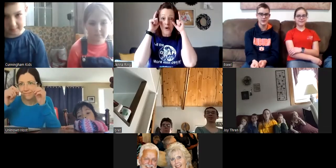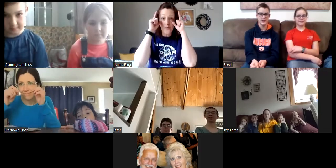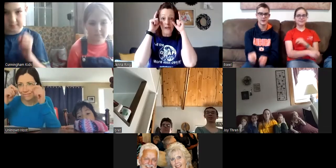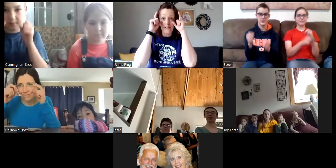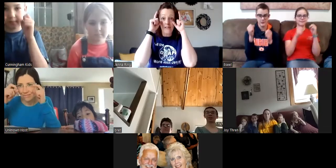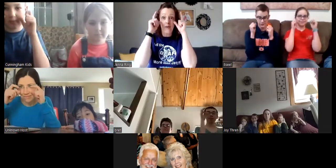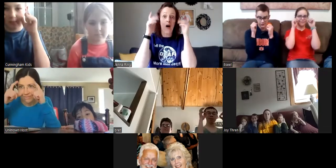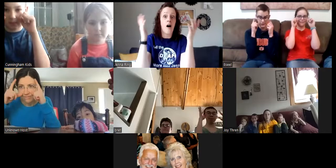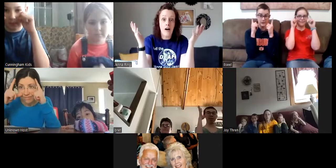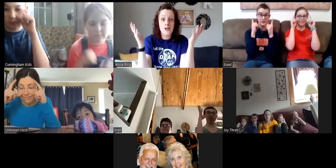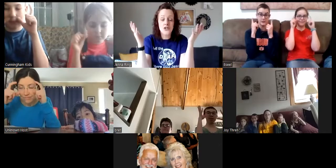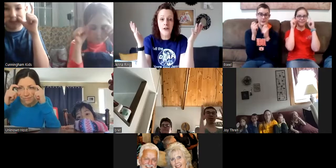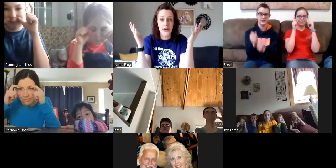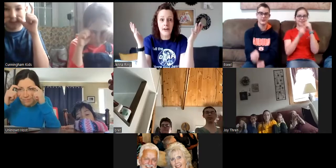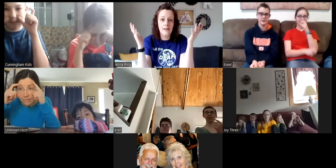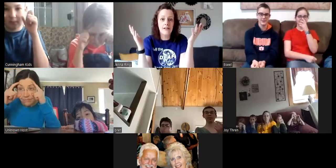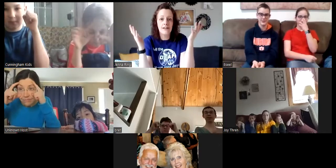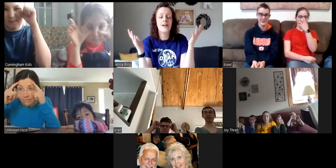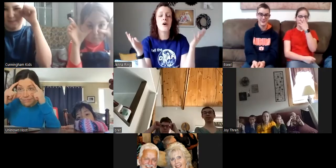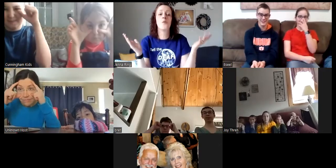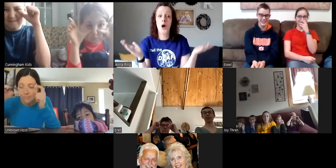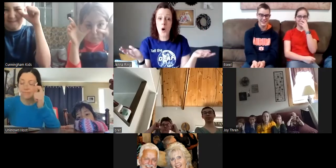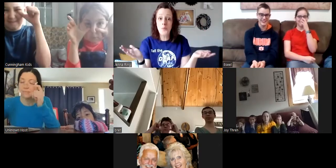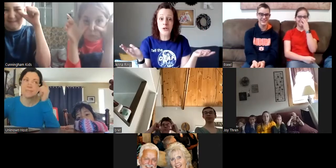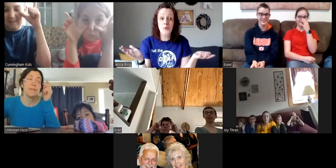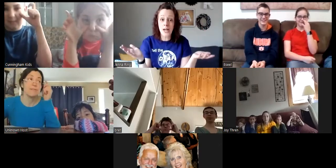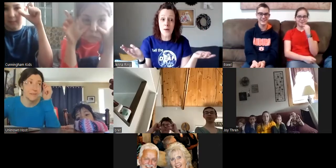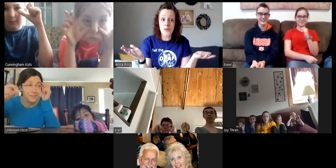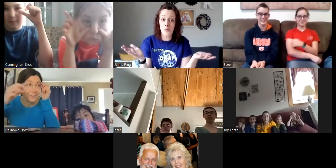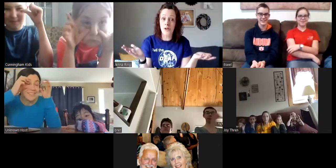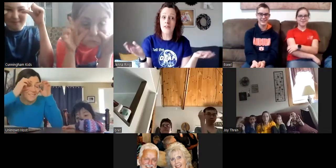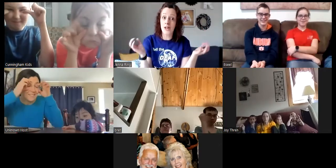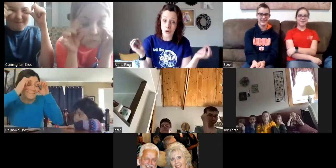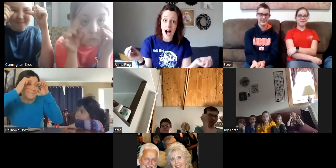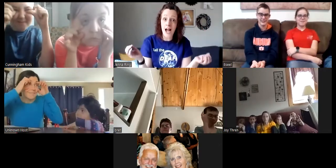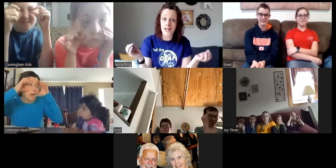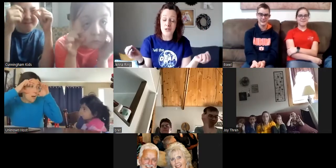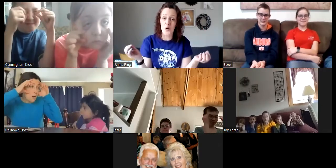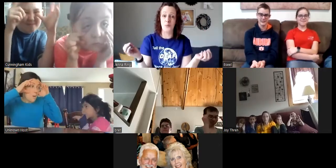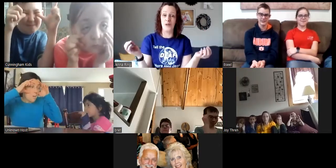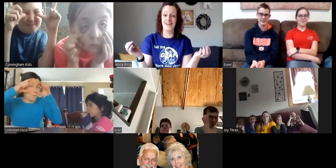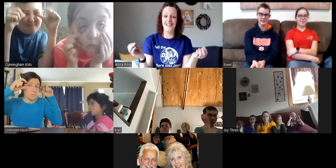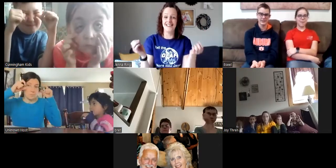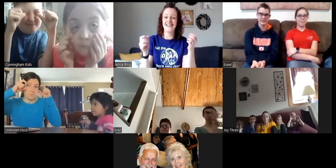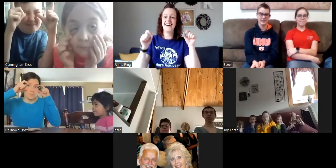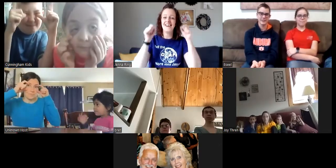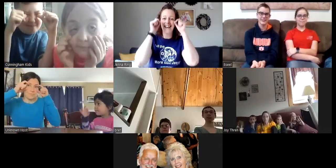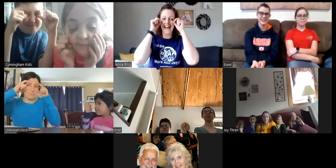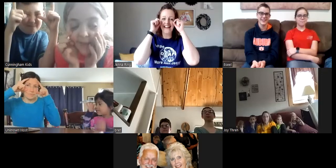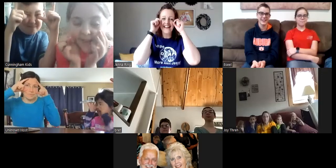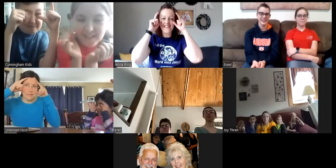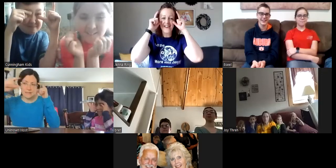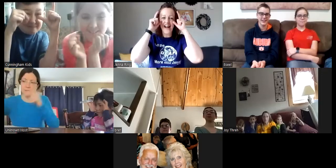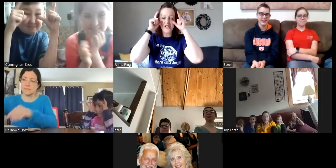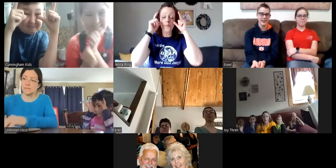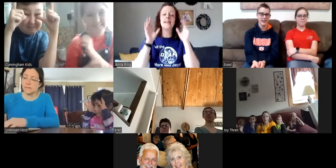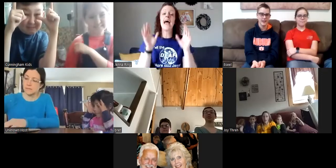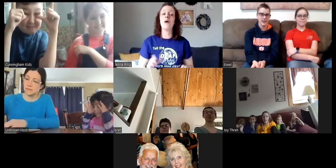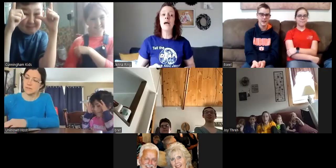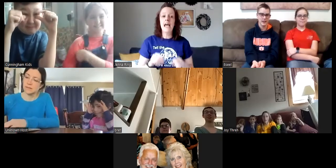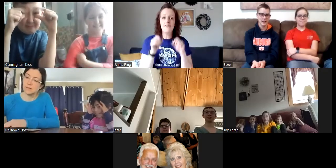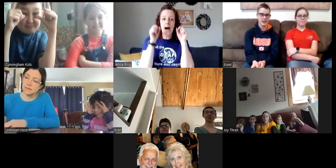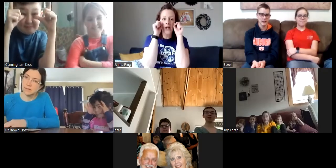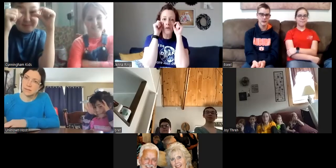Your eyes open. Shocking. We hope when you wake up in the morning that your eyes open. Okay, so your eyes